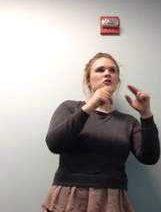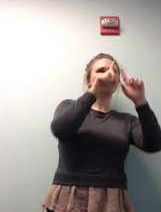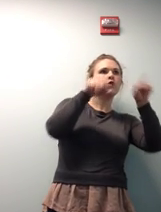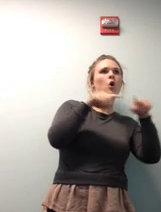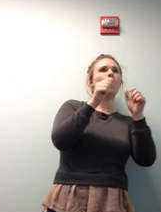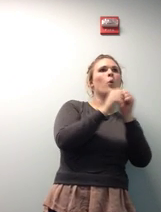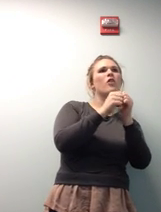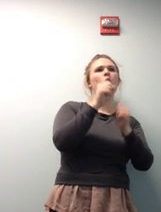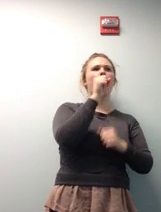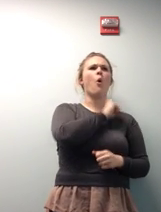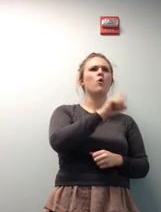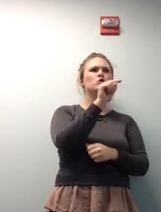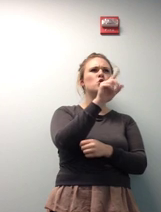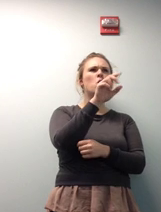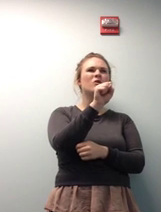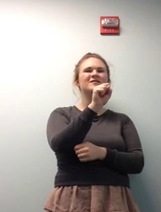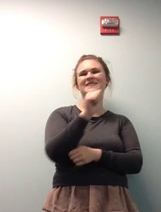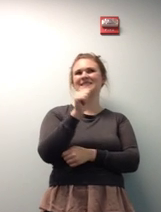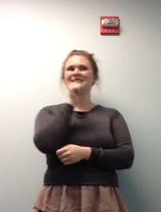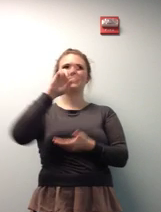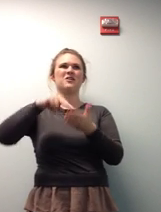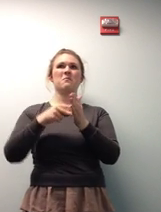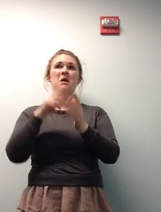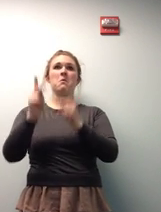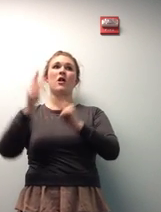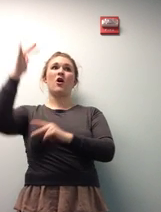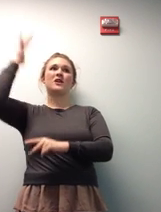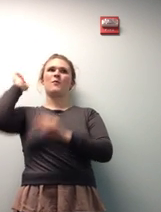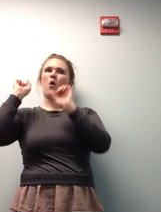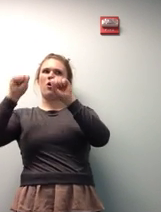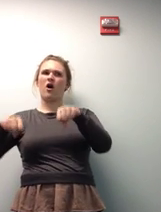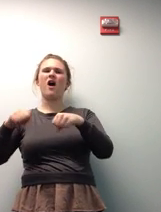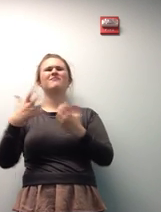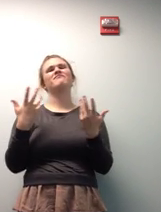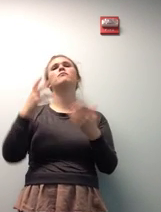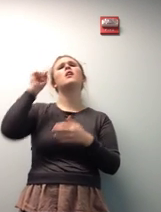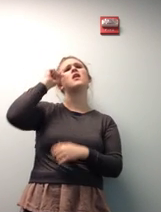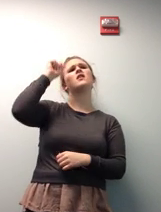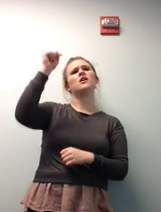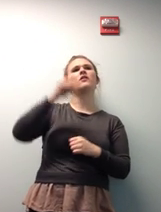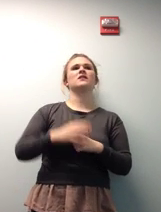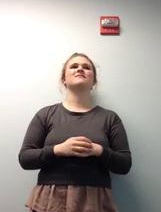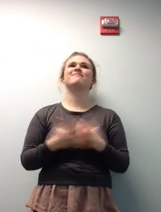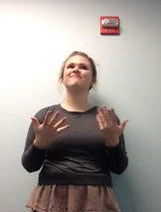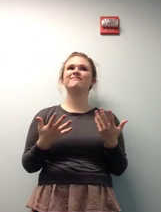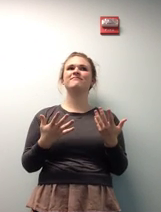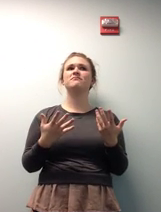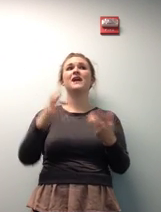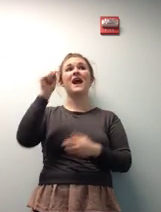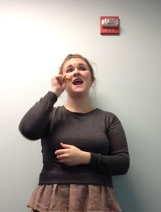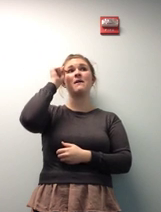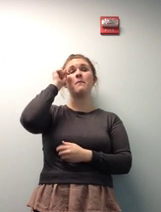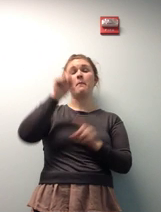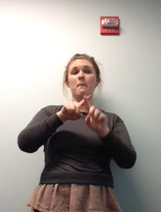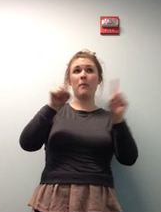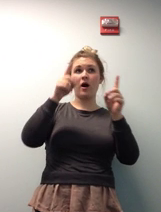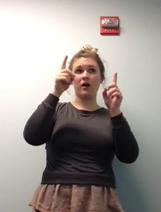Age craftsman could have. These are all theories. But remember, these are theories that do have strong